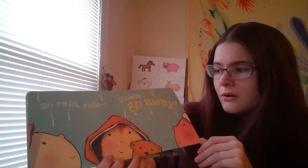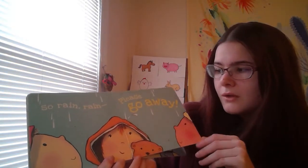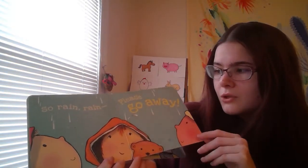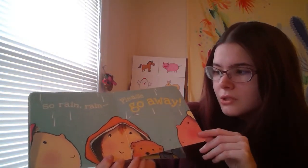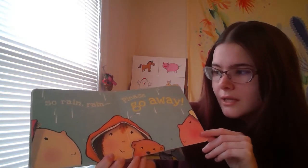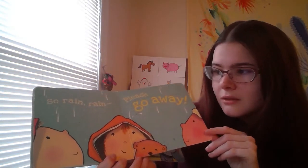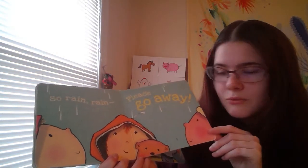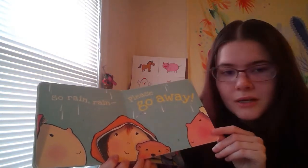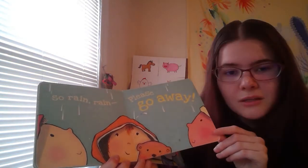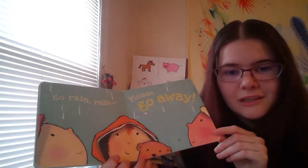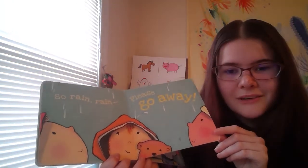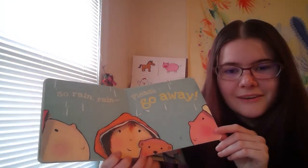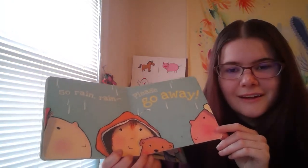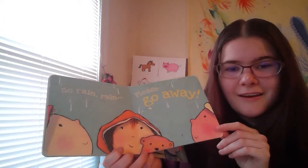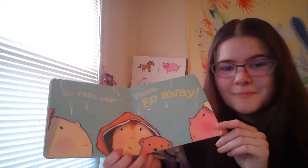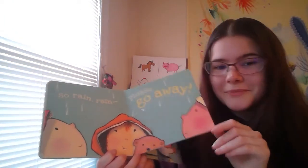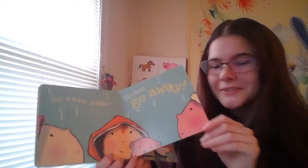Oh, it looks like the rain's clearing up.